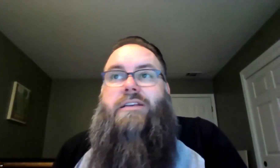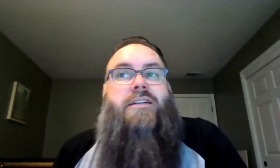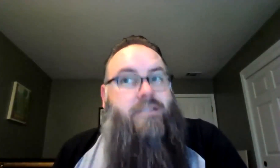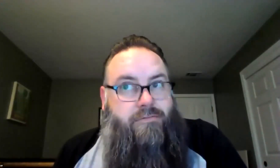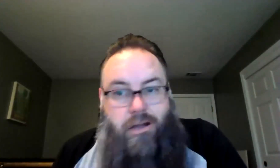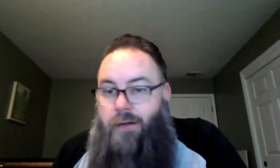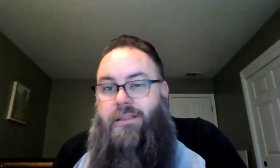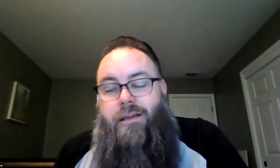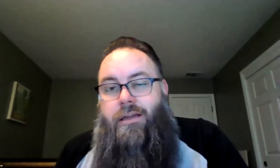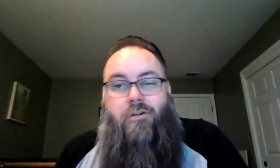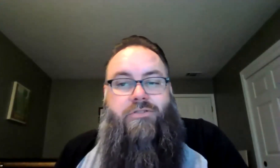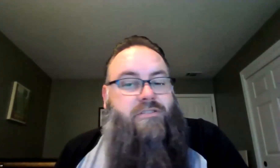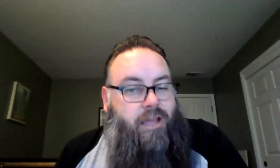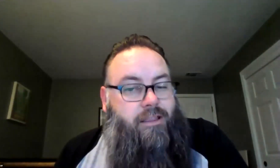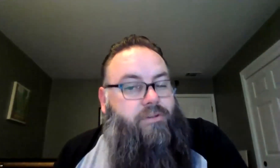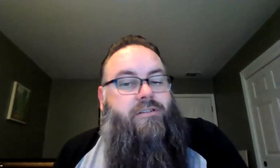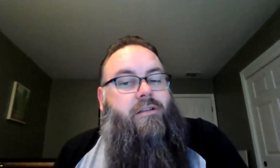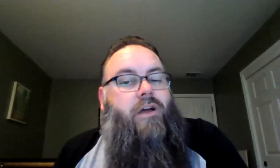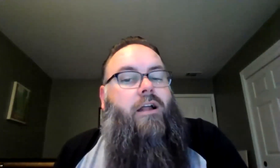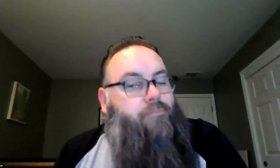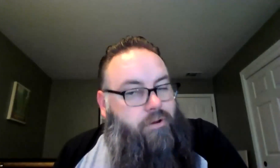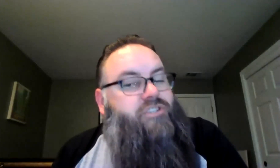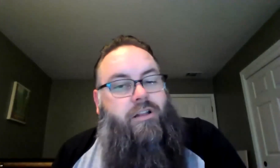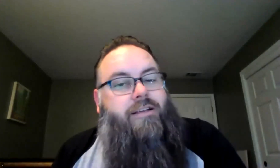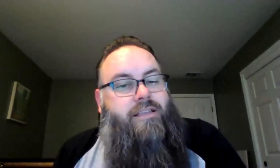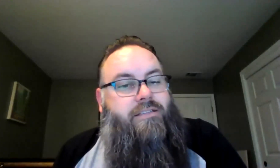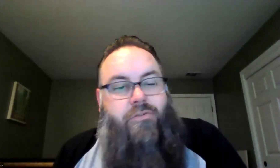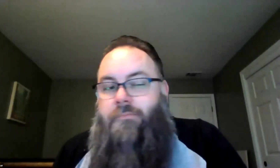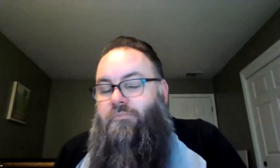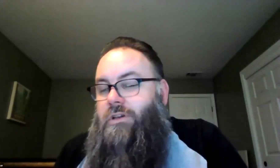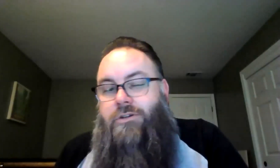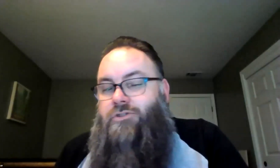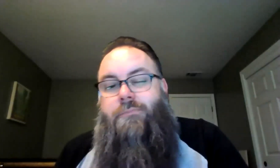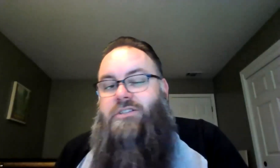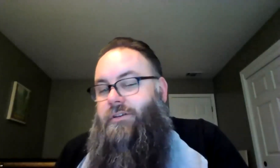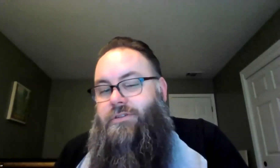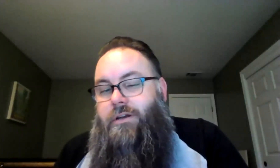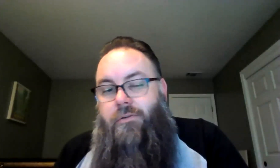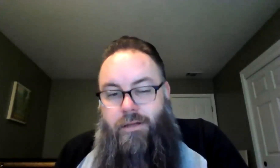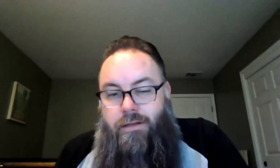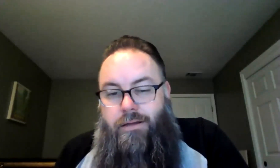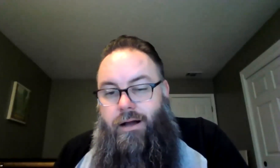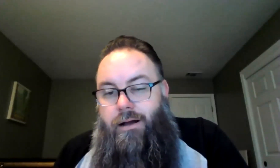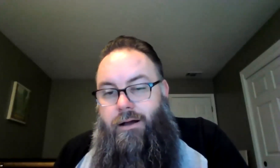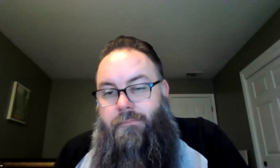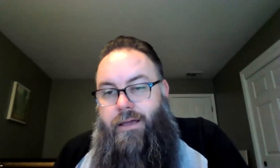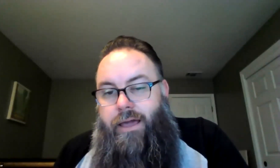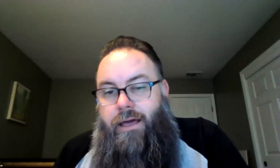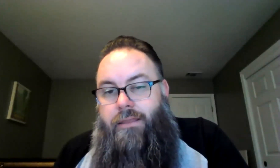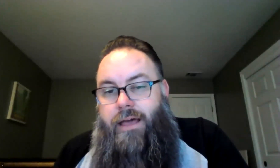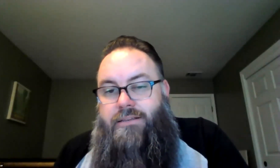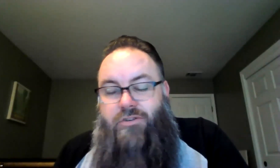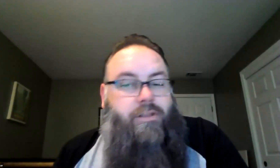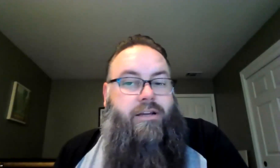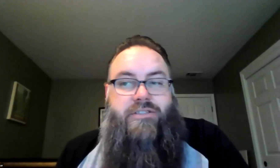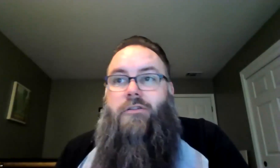am very sensitive to the comment that Carol just made that we still have not operationalized things from 2 budget years ago.